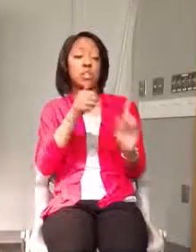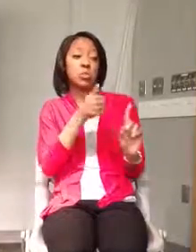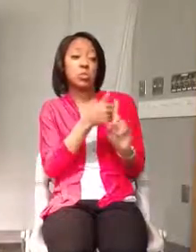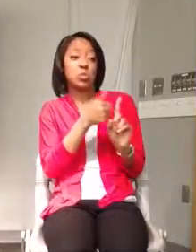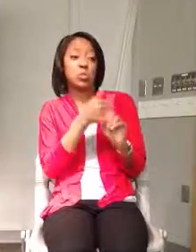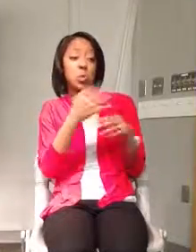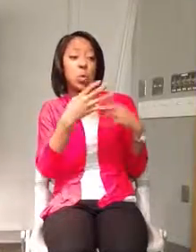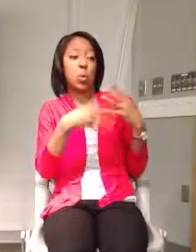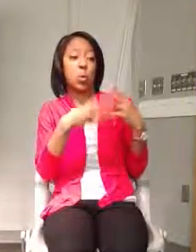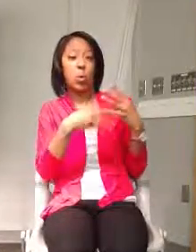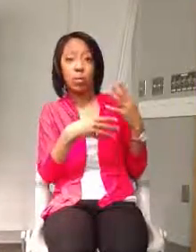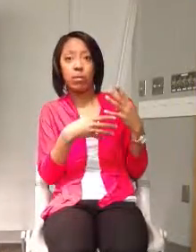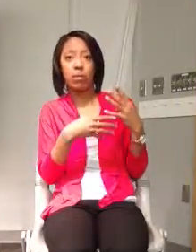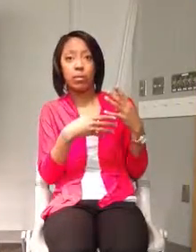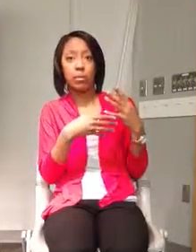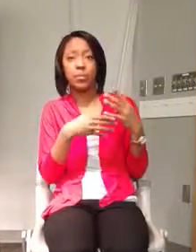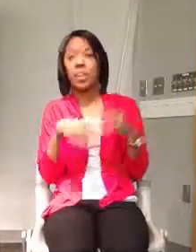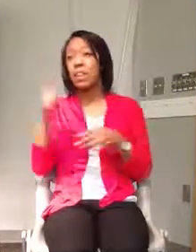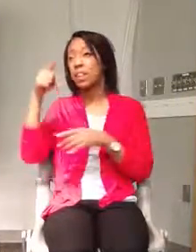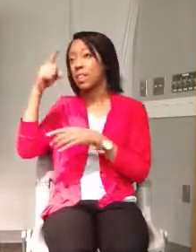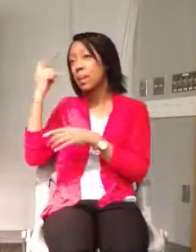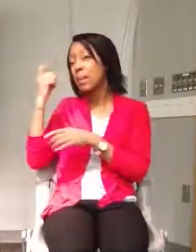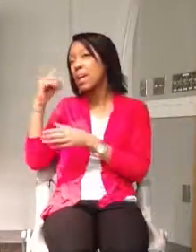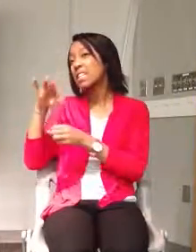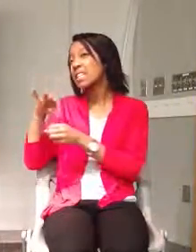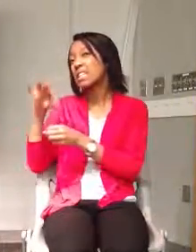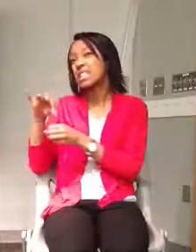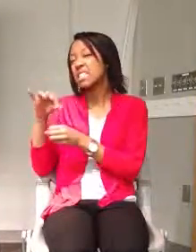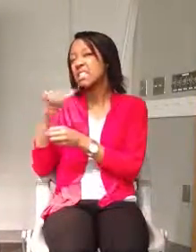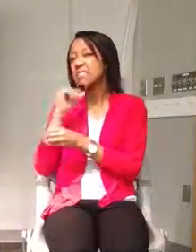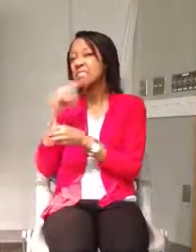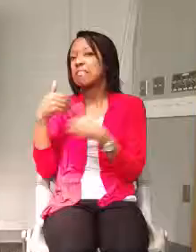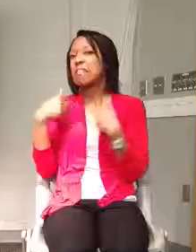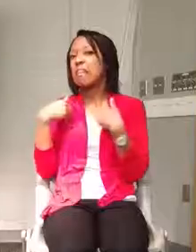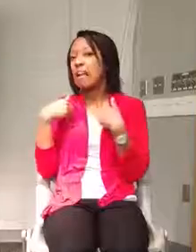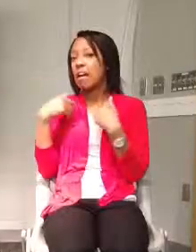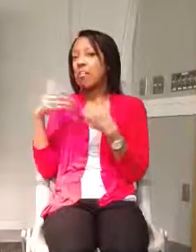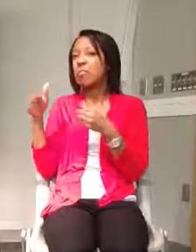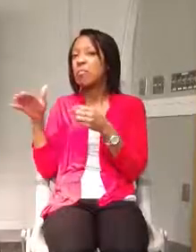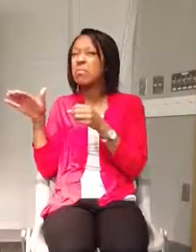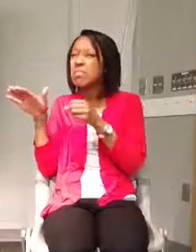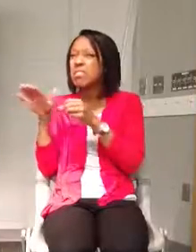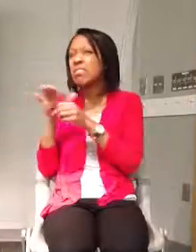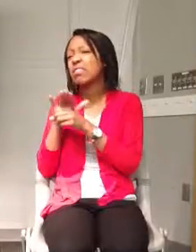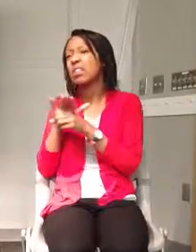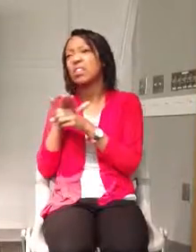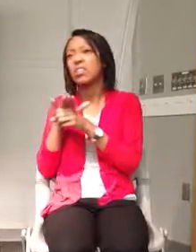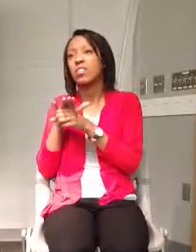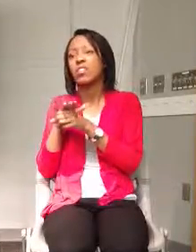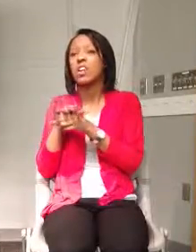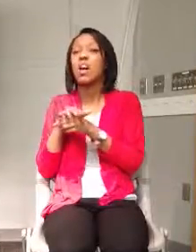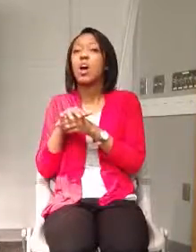The black tea doesn't have as much of that because it's roasted and it destroys that particular compound.